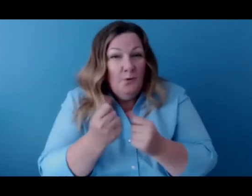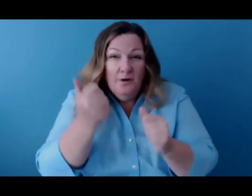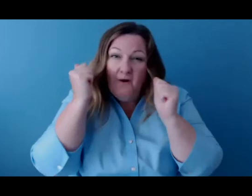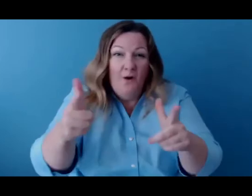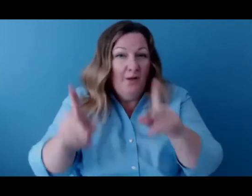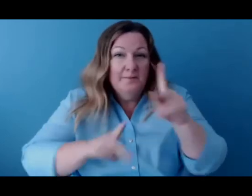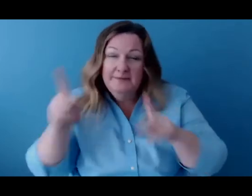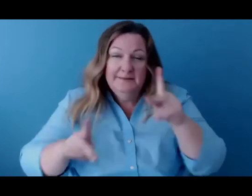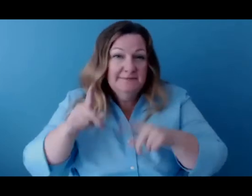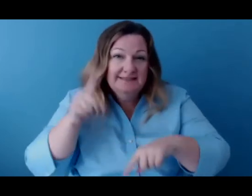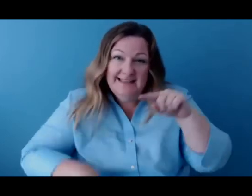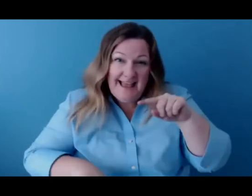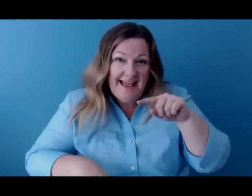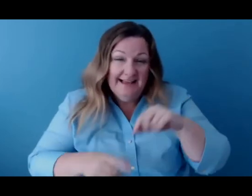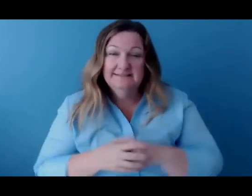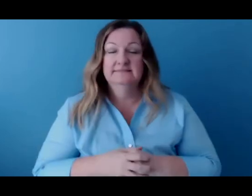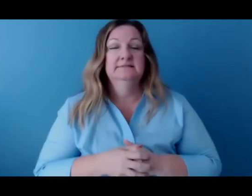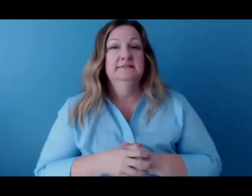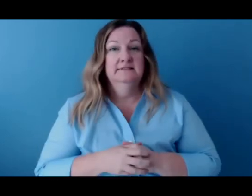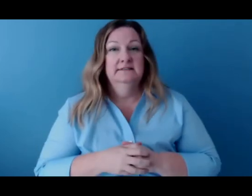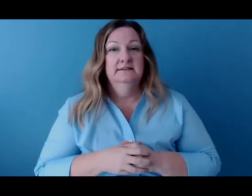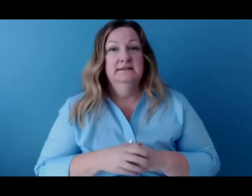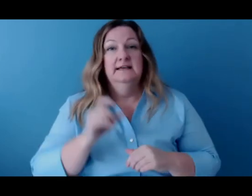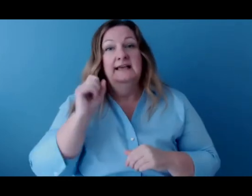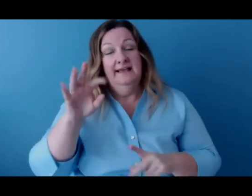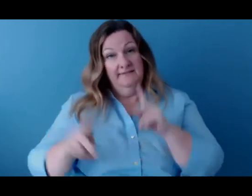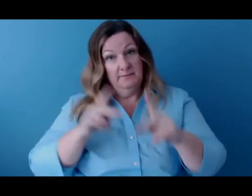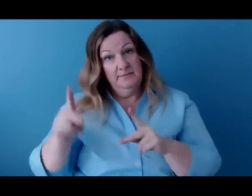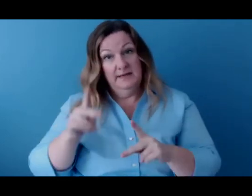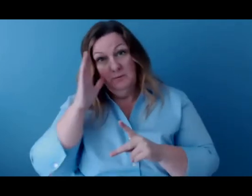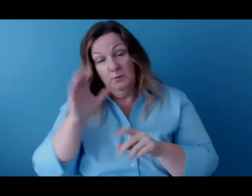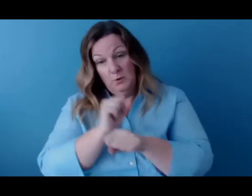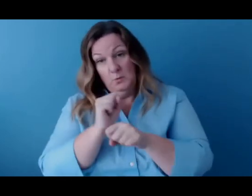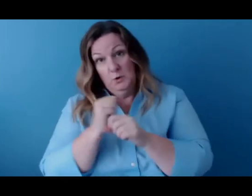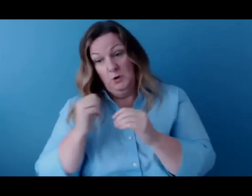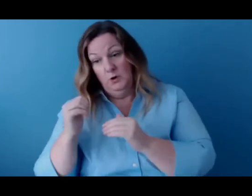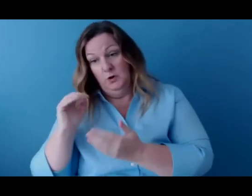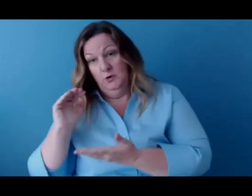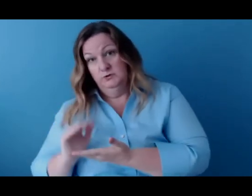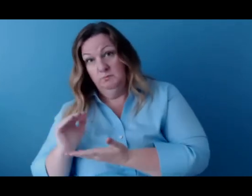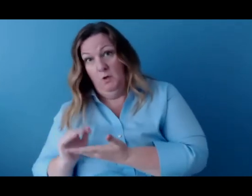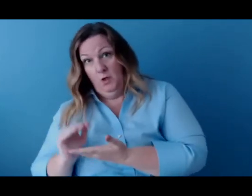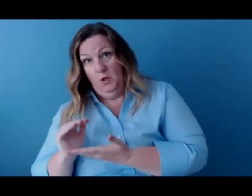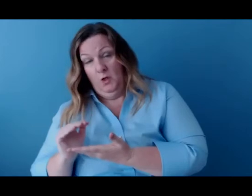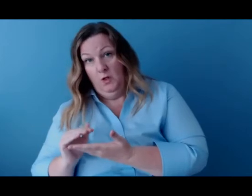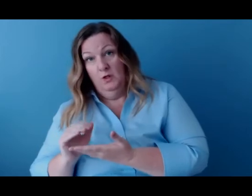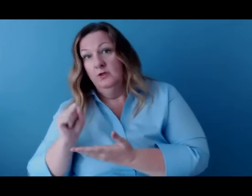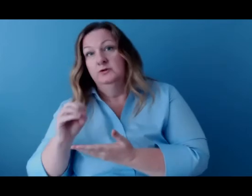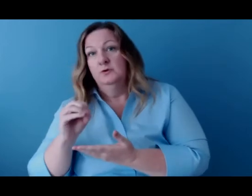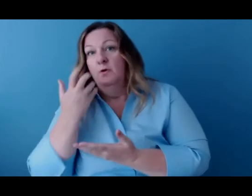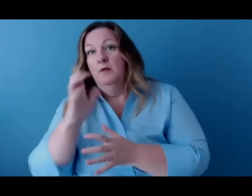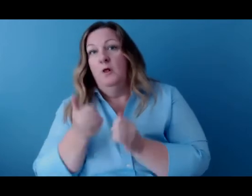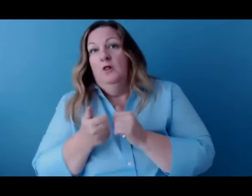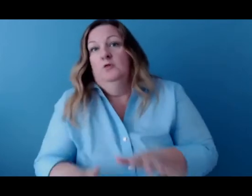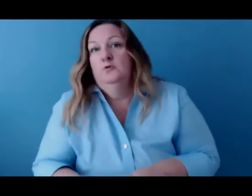But if people are going to suppress their income so they can avoid the gap between where they can actually